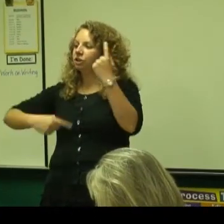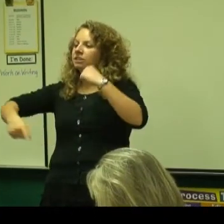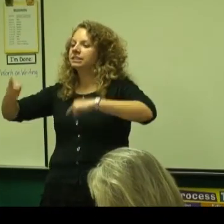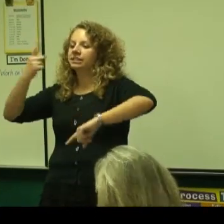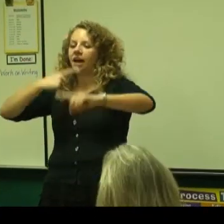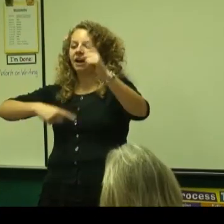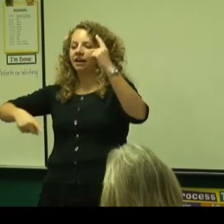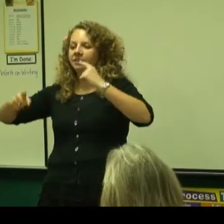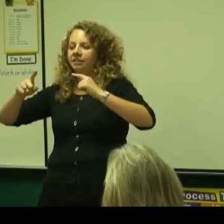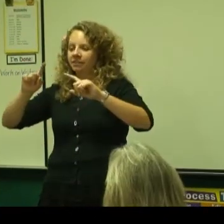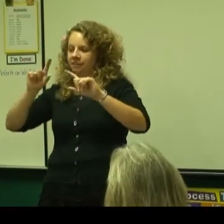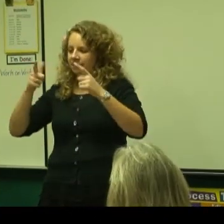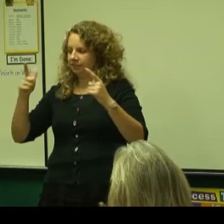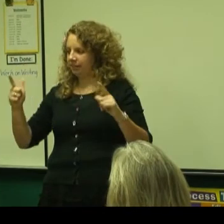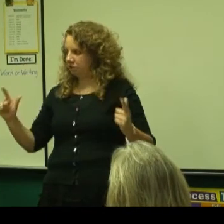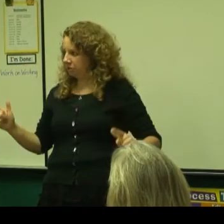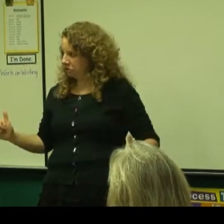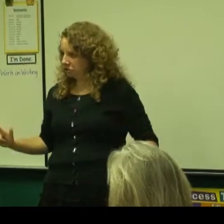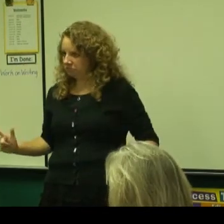learned sign language.